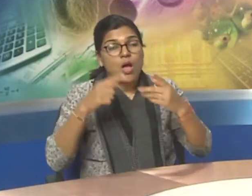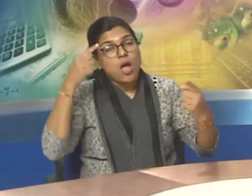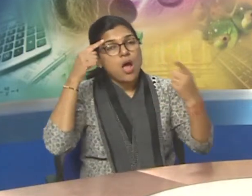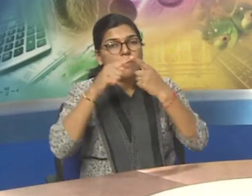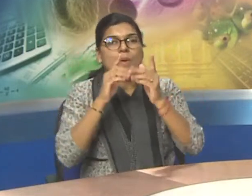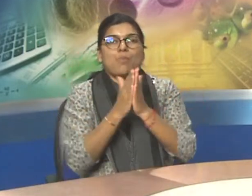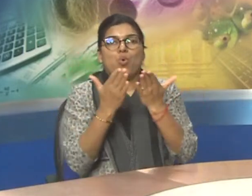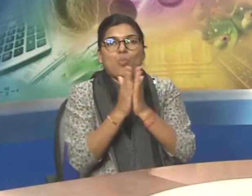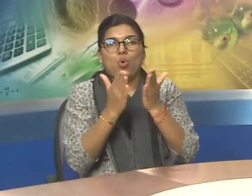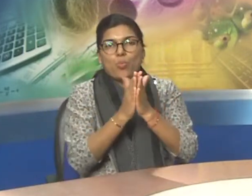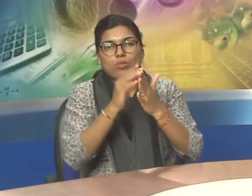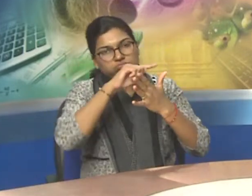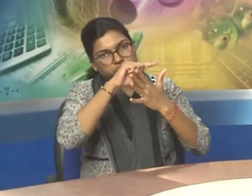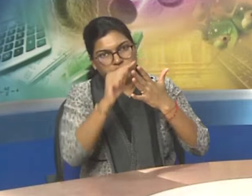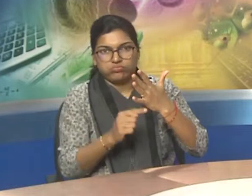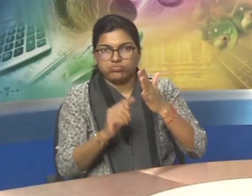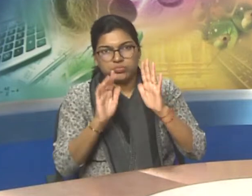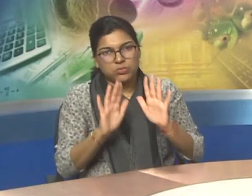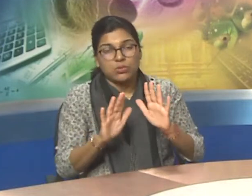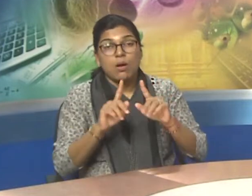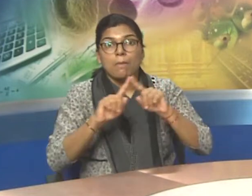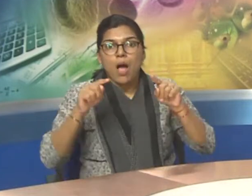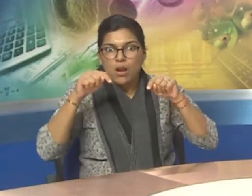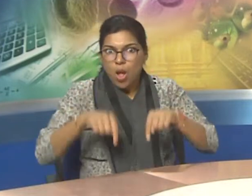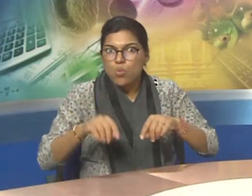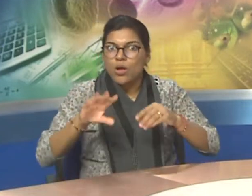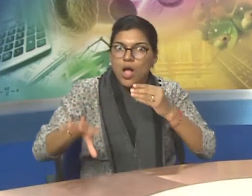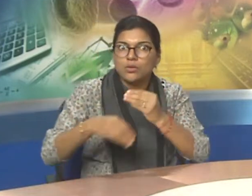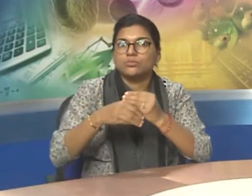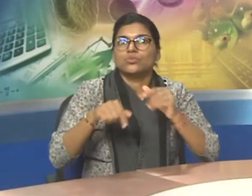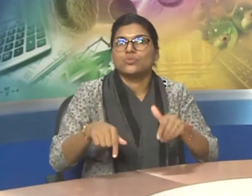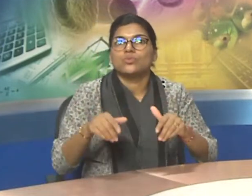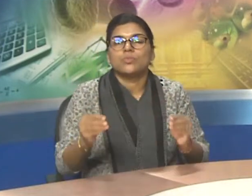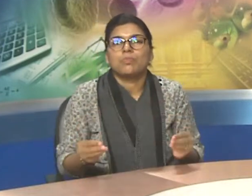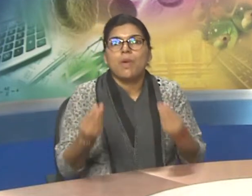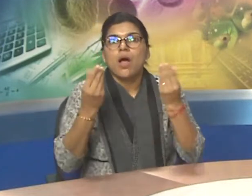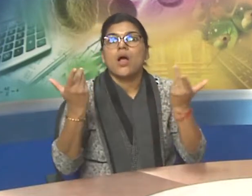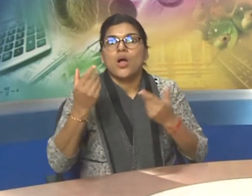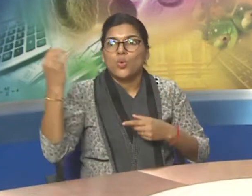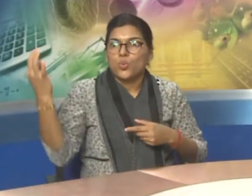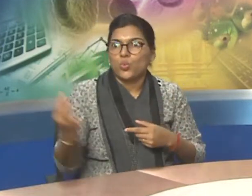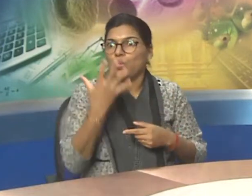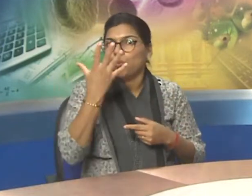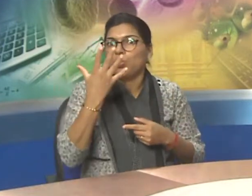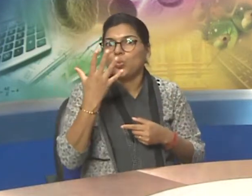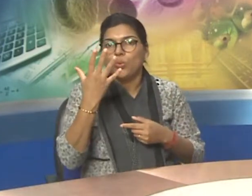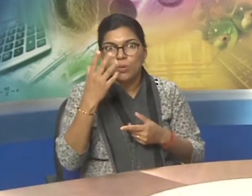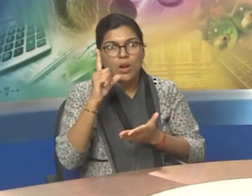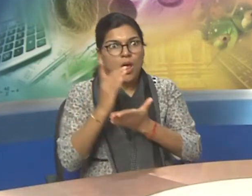changing time, those 5 laws are now converted into the new